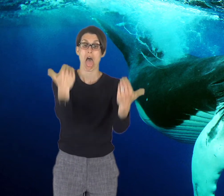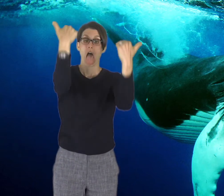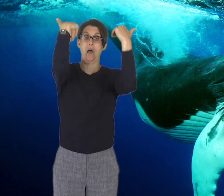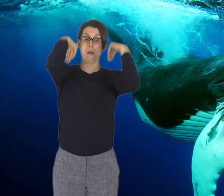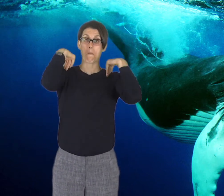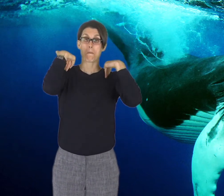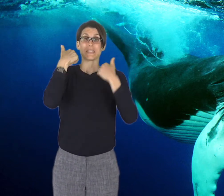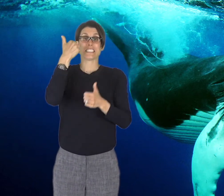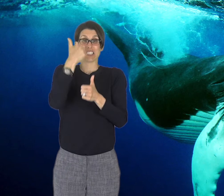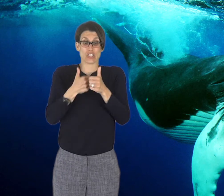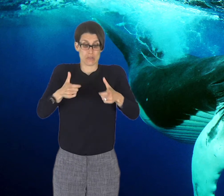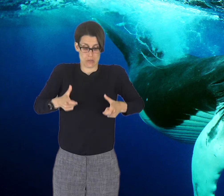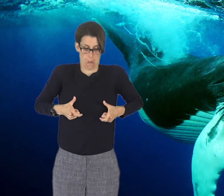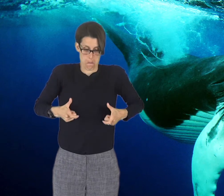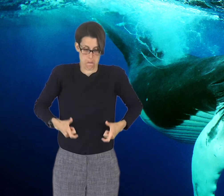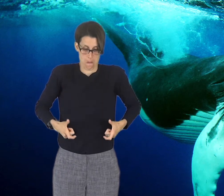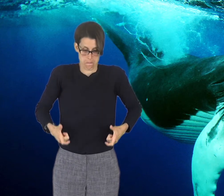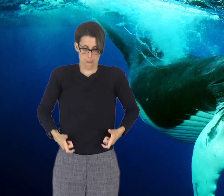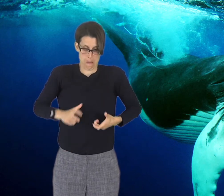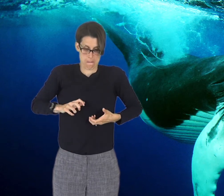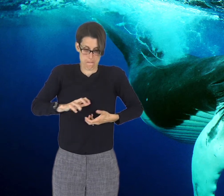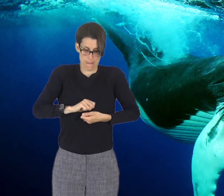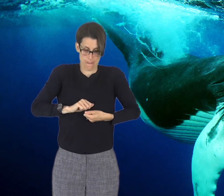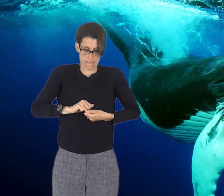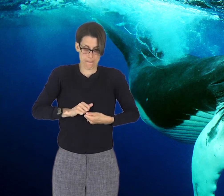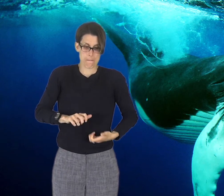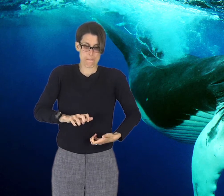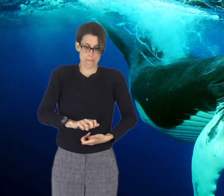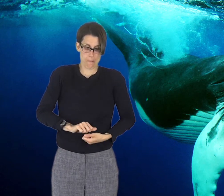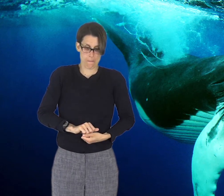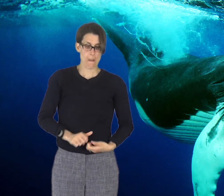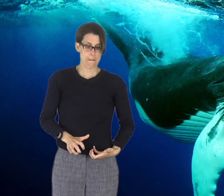After the whale digests its food, it is going to have to go to the bathroom.